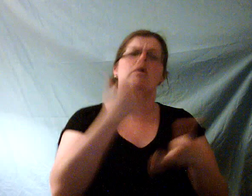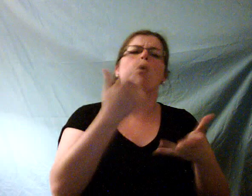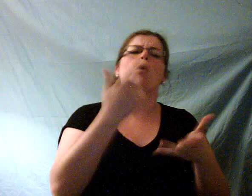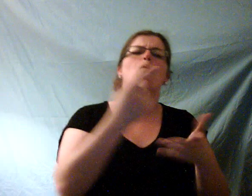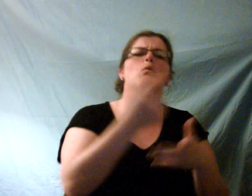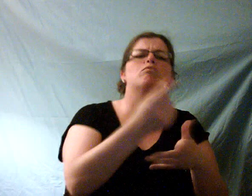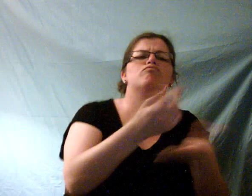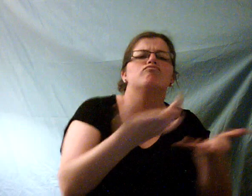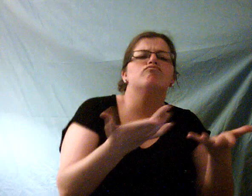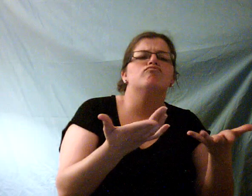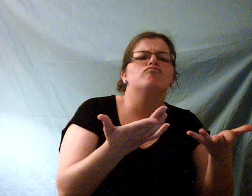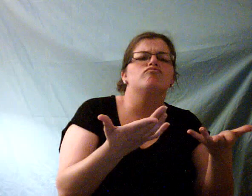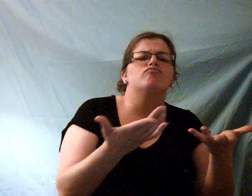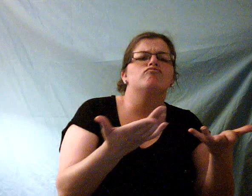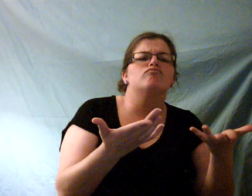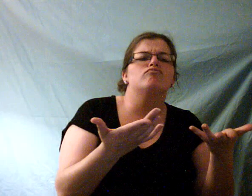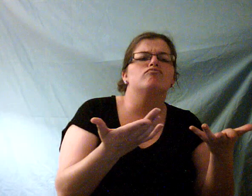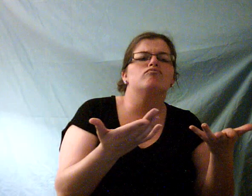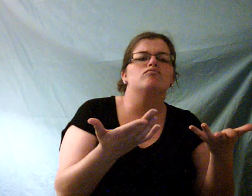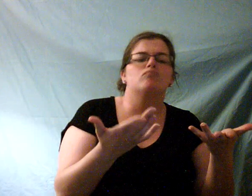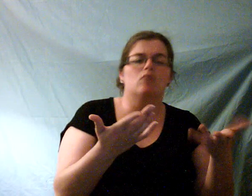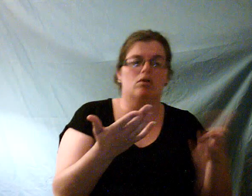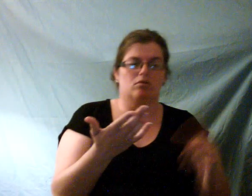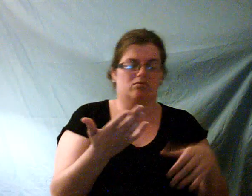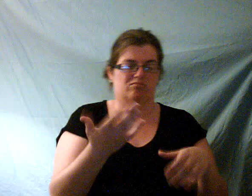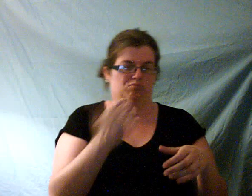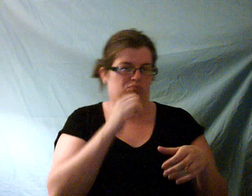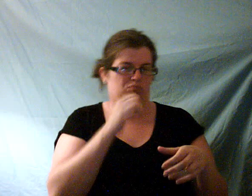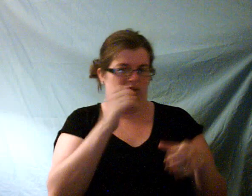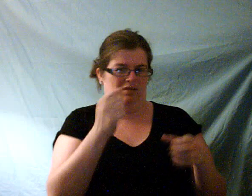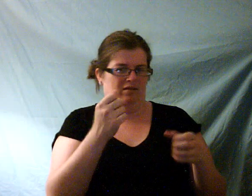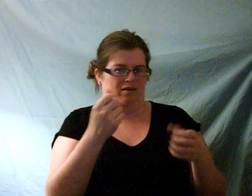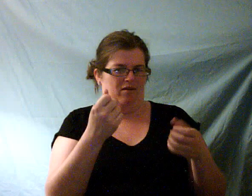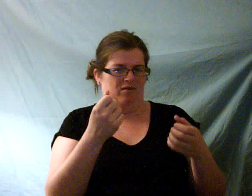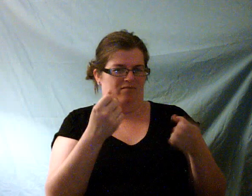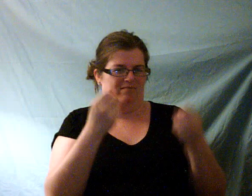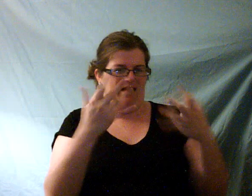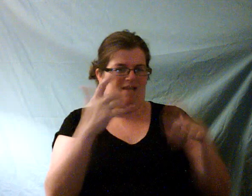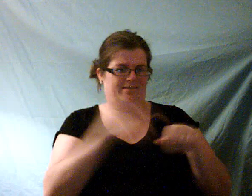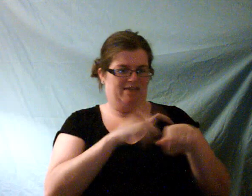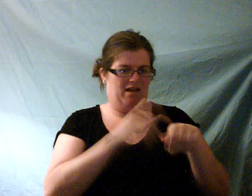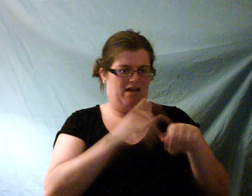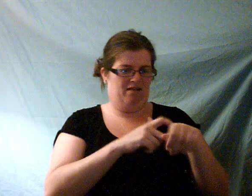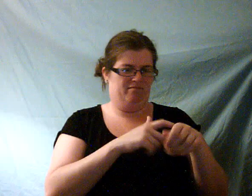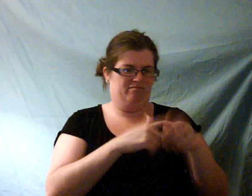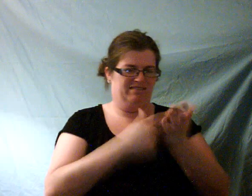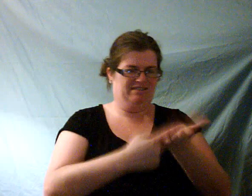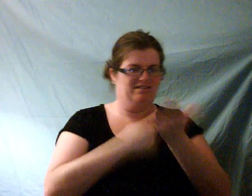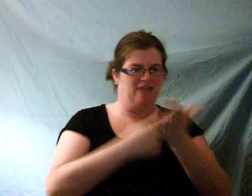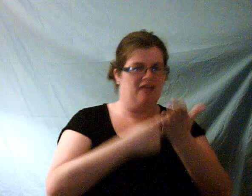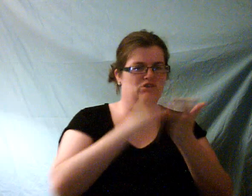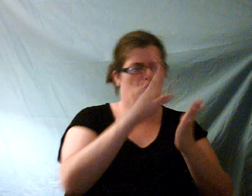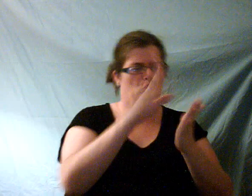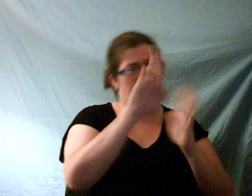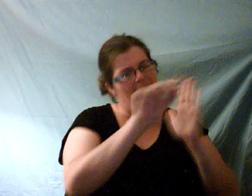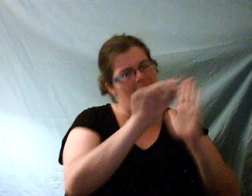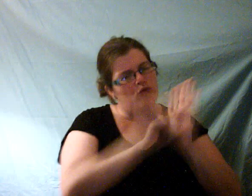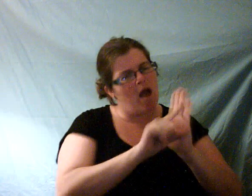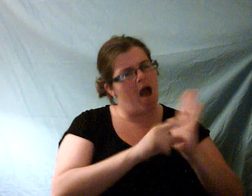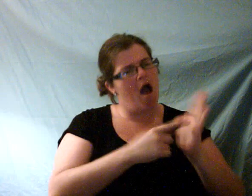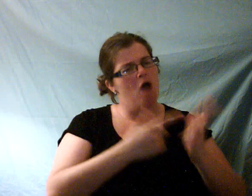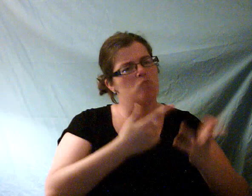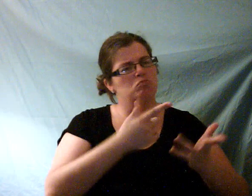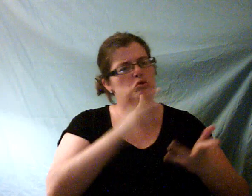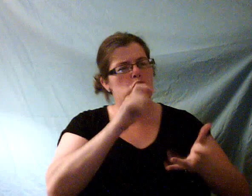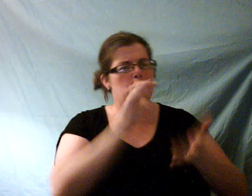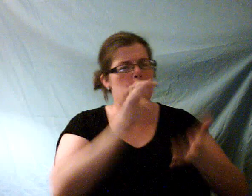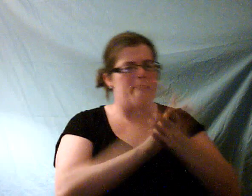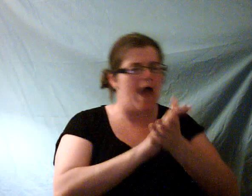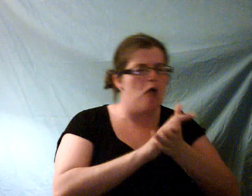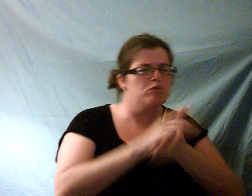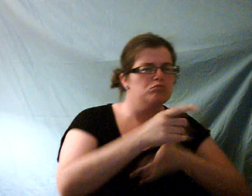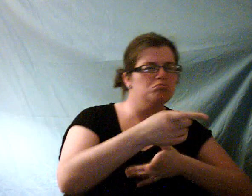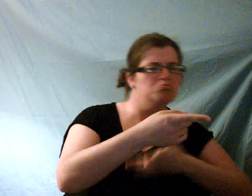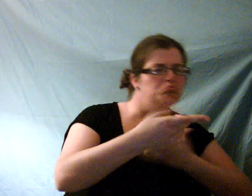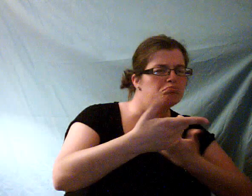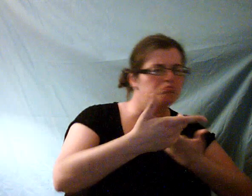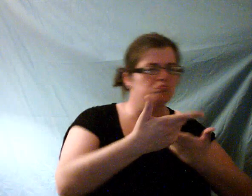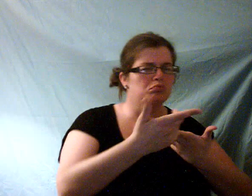do? We don't spend a lot of time talking about their background or who they're married to, but what we really want to